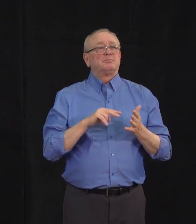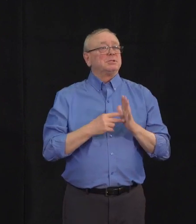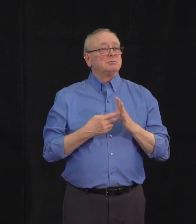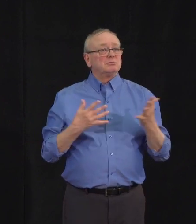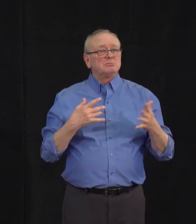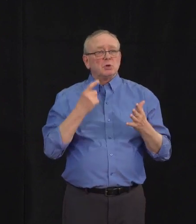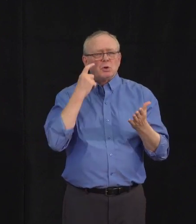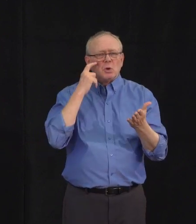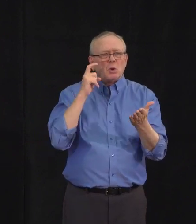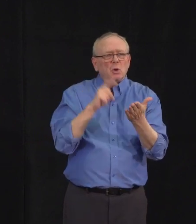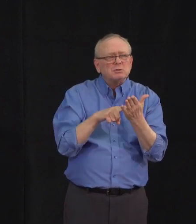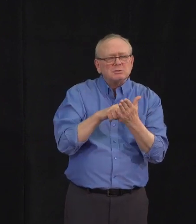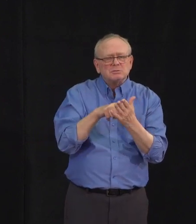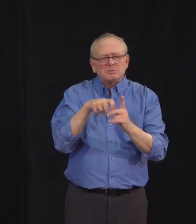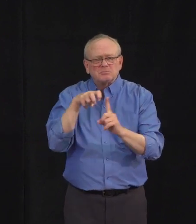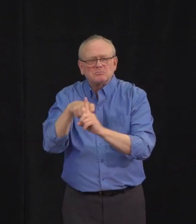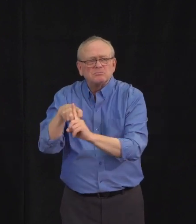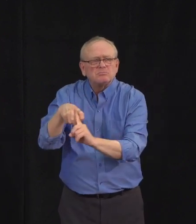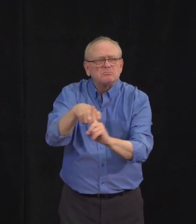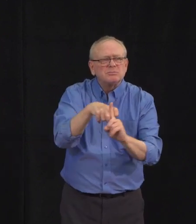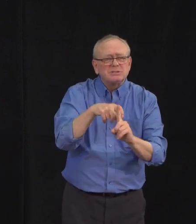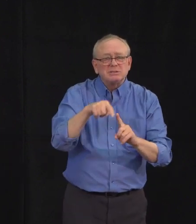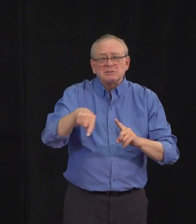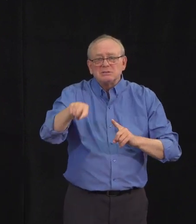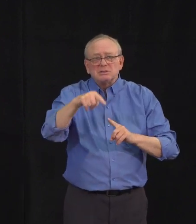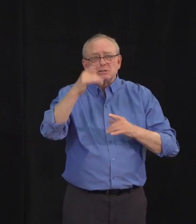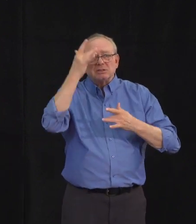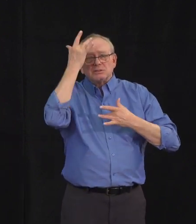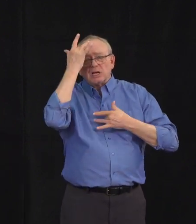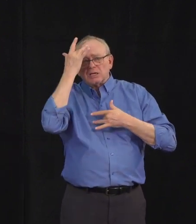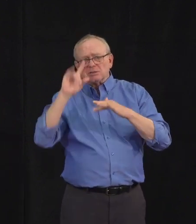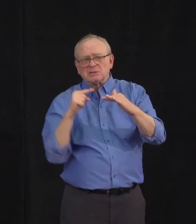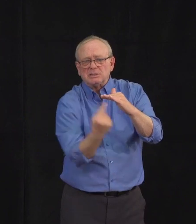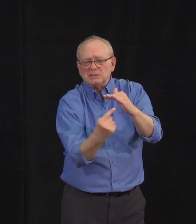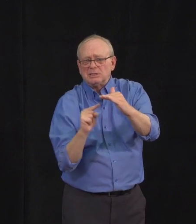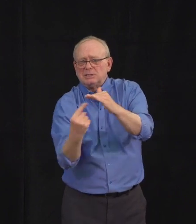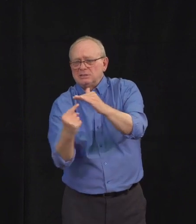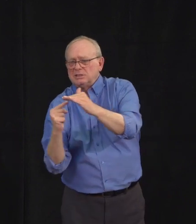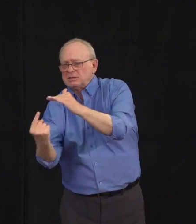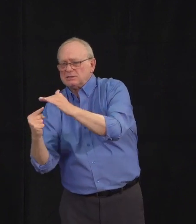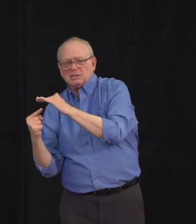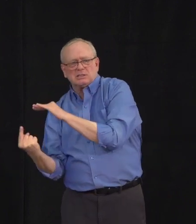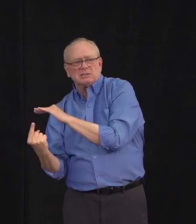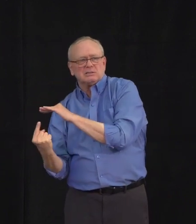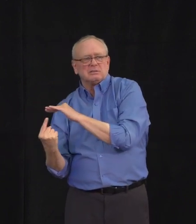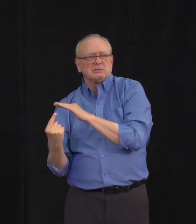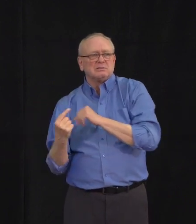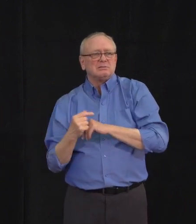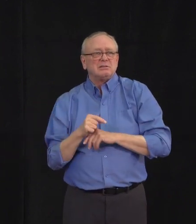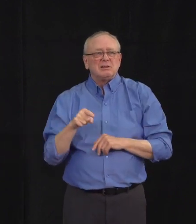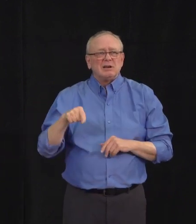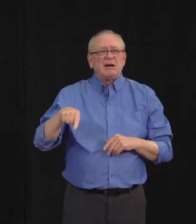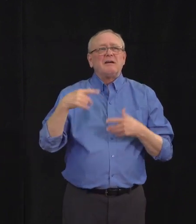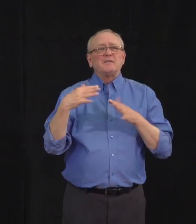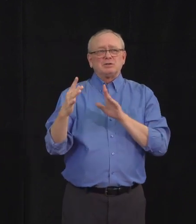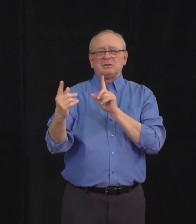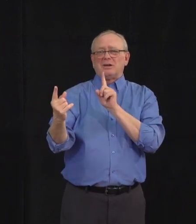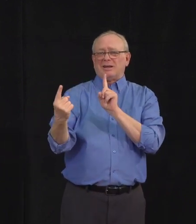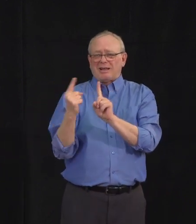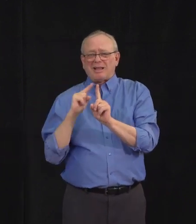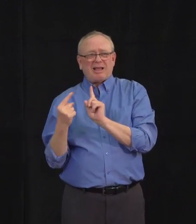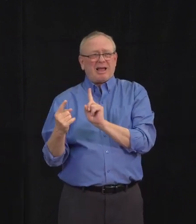with symptoms and isolating them from others, assessing individuals who have been exposed and testing and isolating